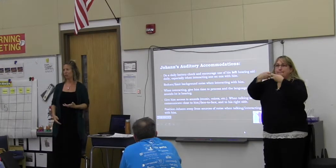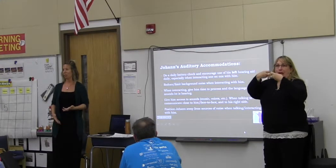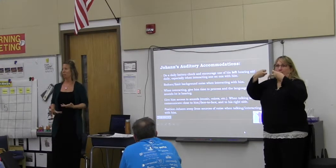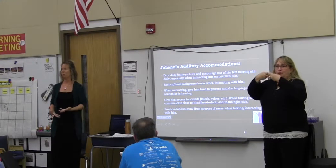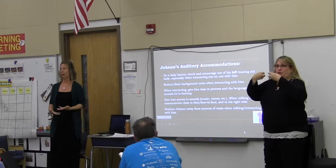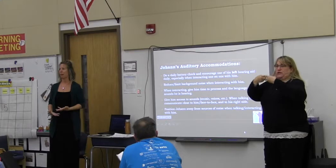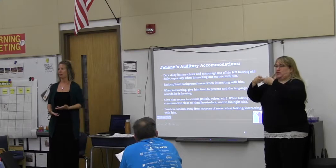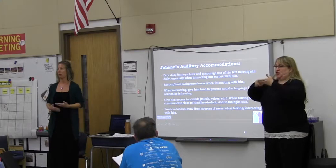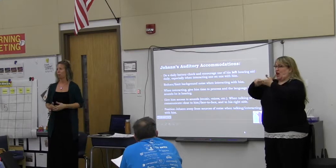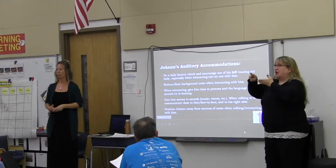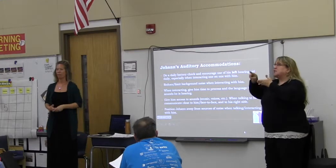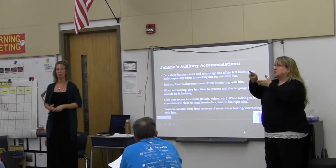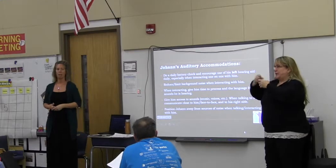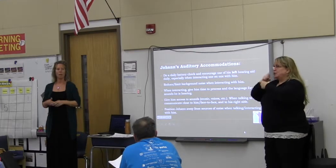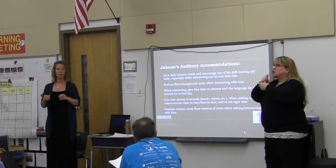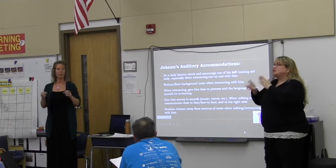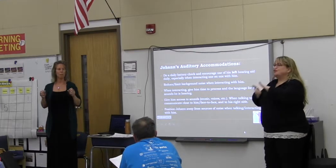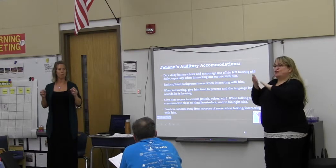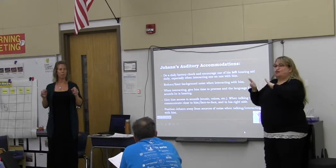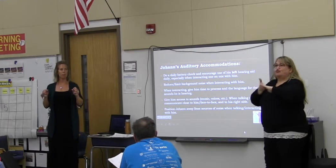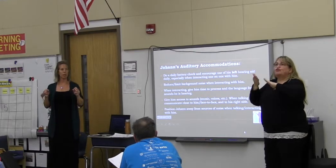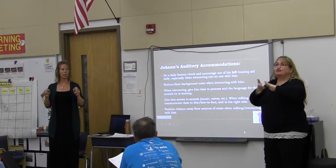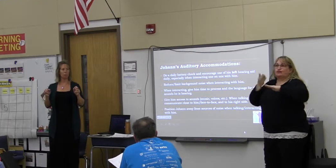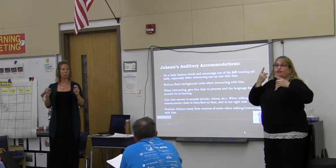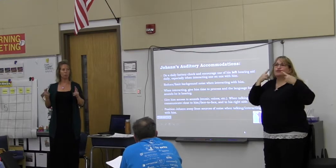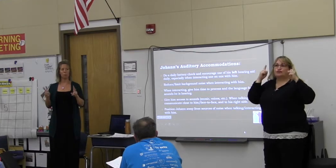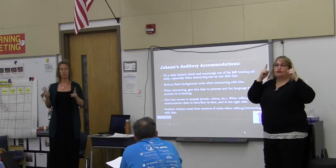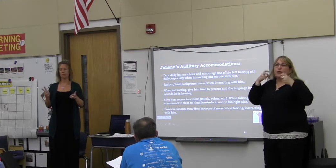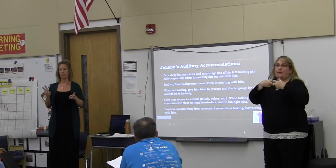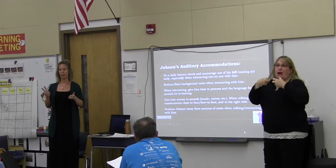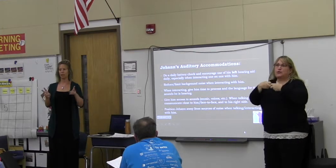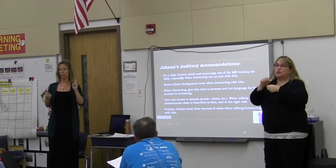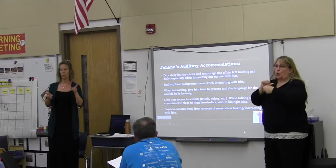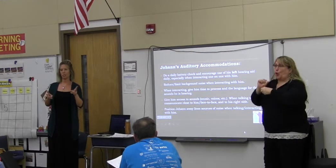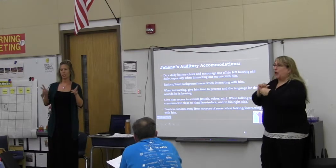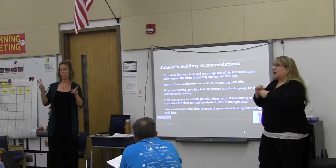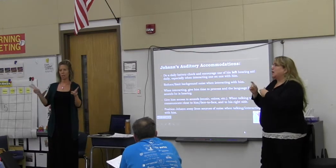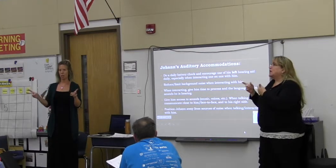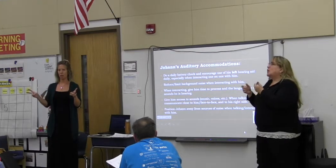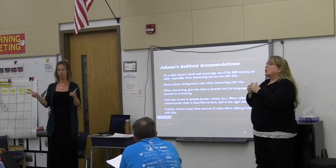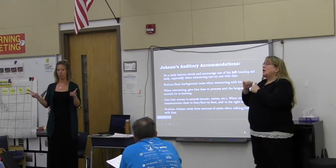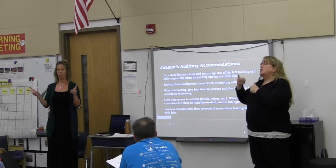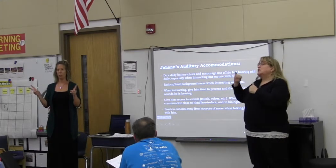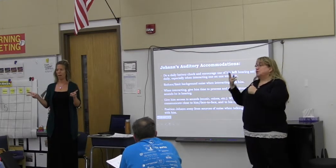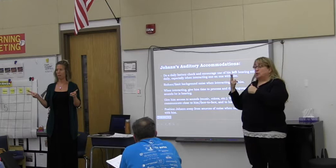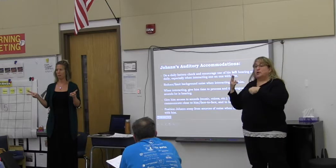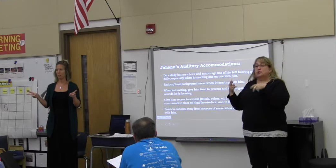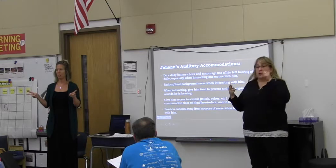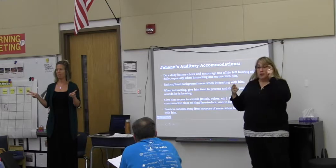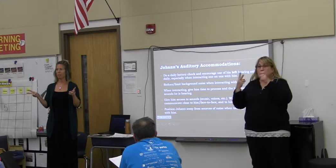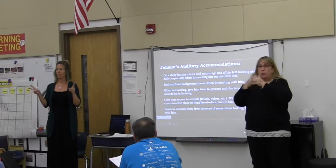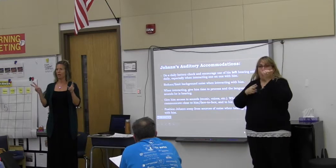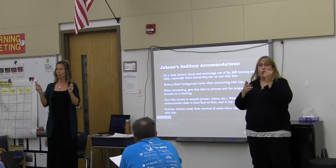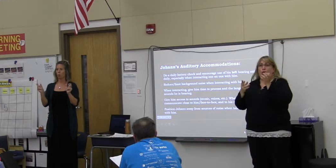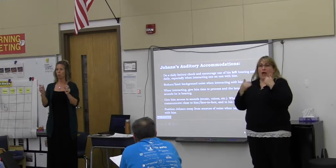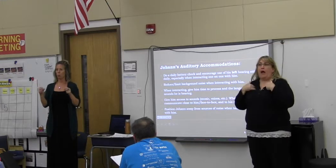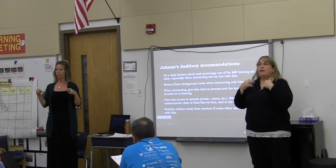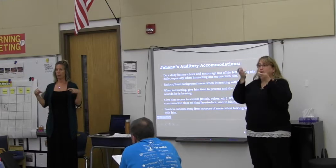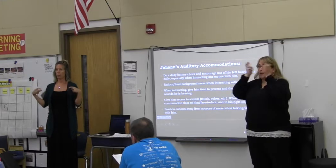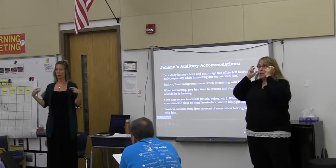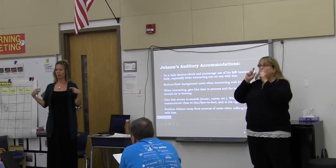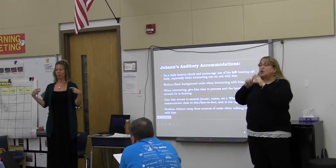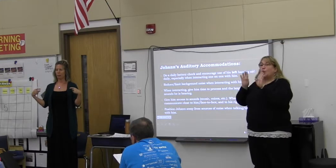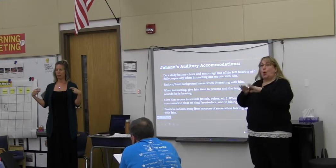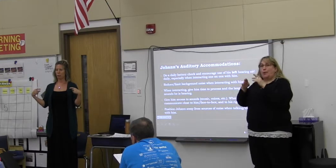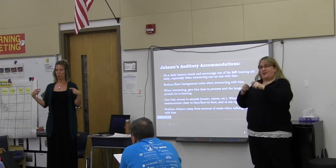just to make sure that the batteries are working. With both of these guys, Jaden and Johan, who have hearing aids, when you open